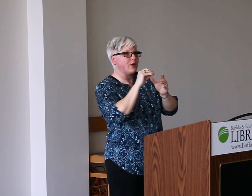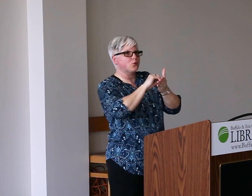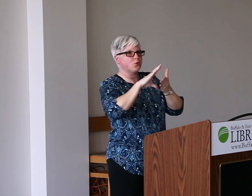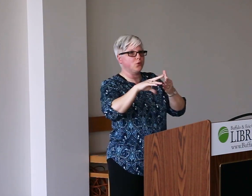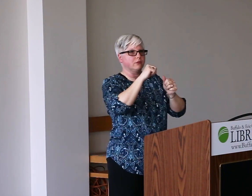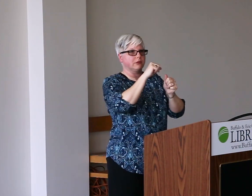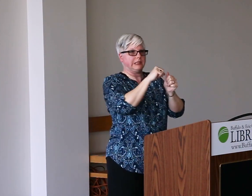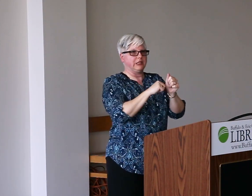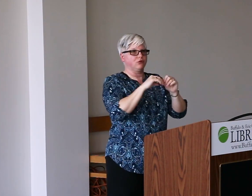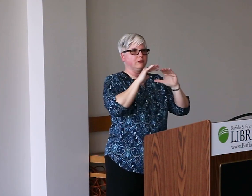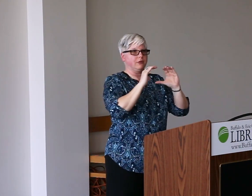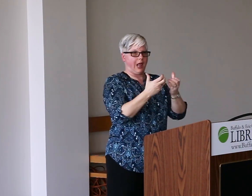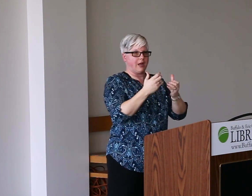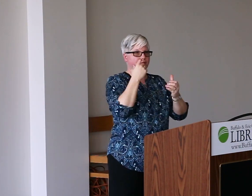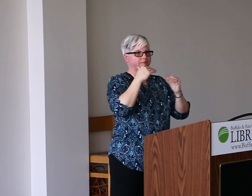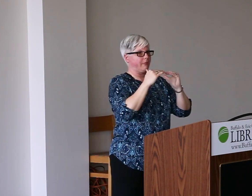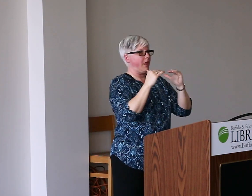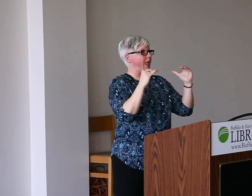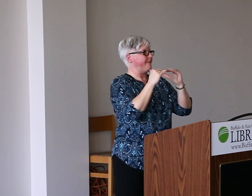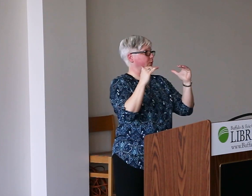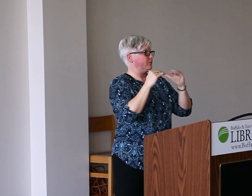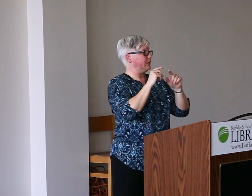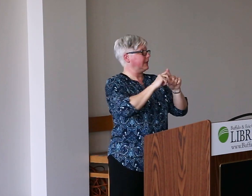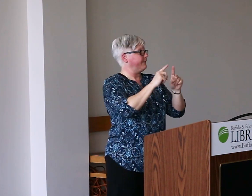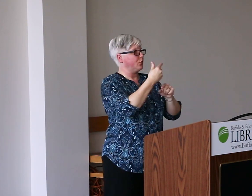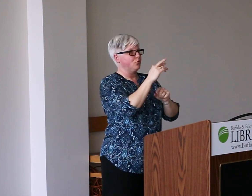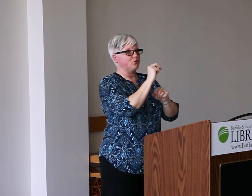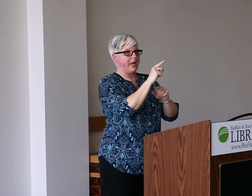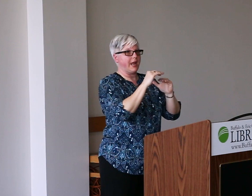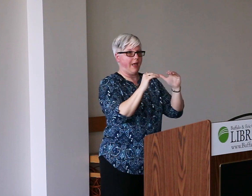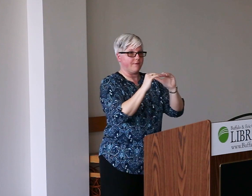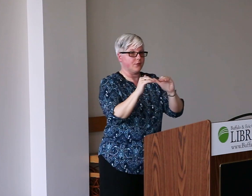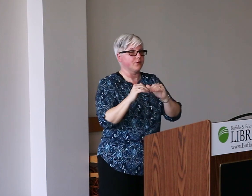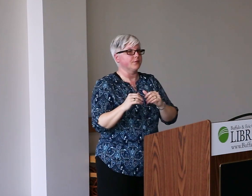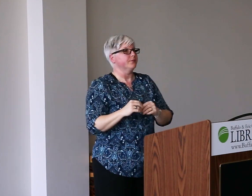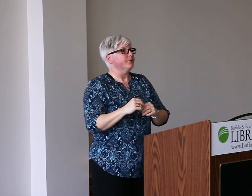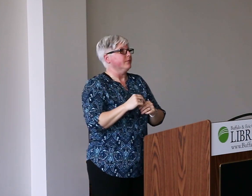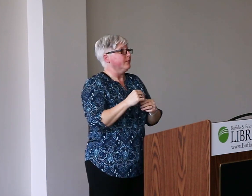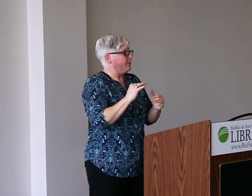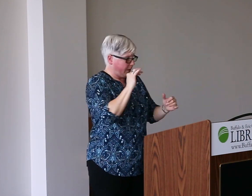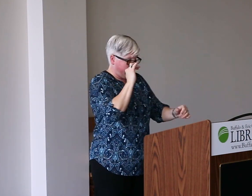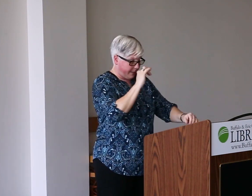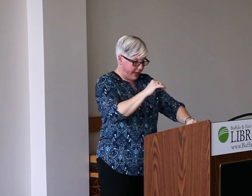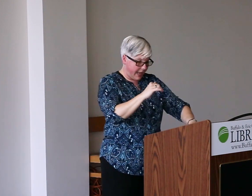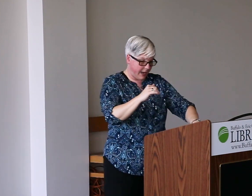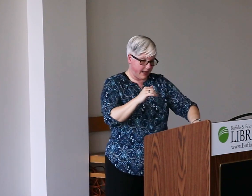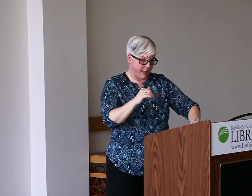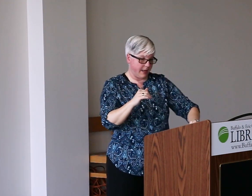like 5 to 8 students in each class, and they were all in different grade levels.